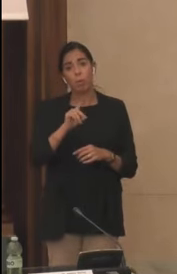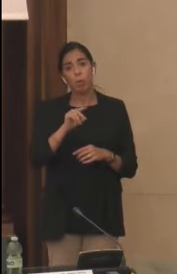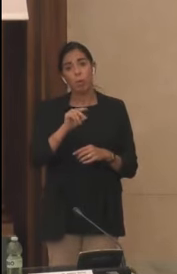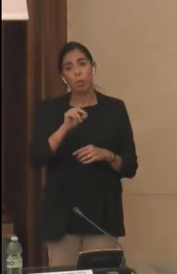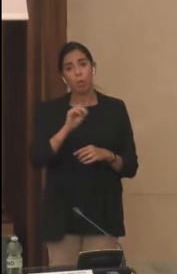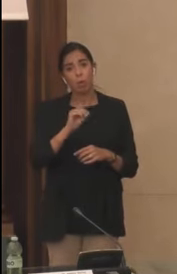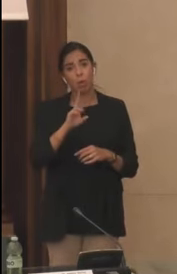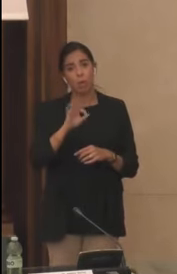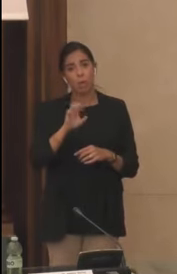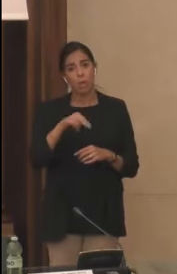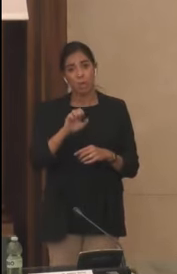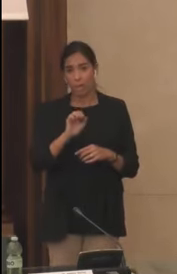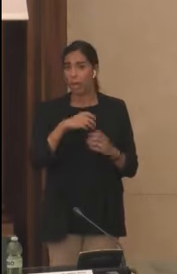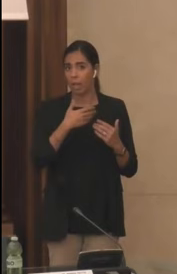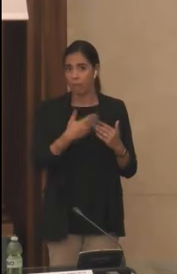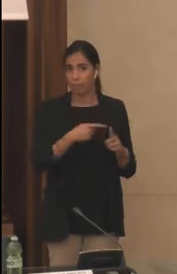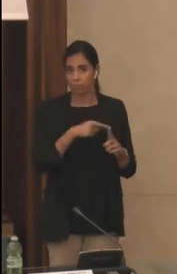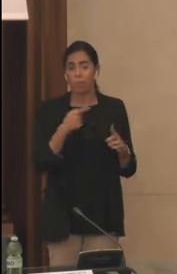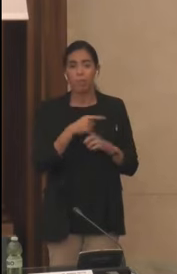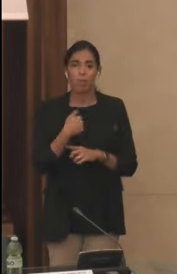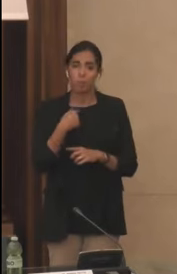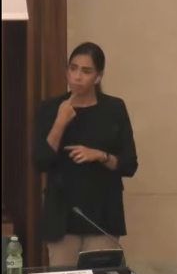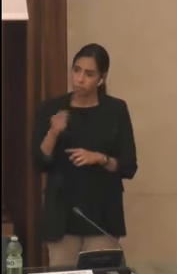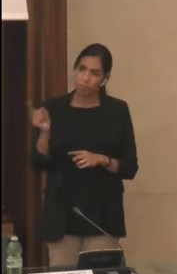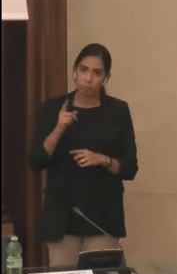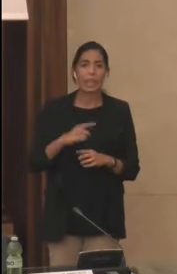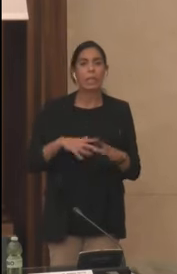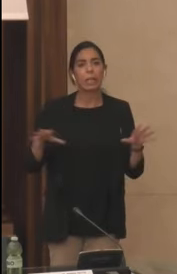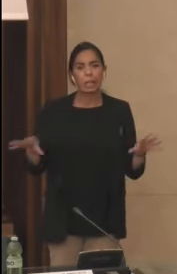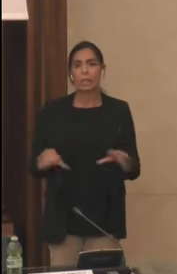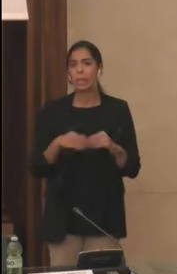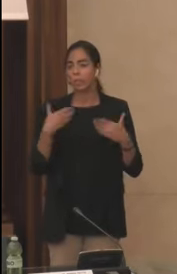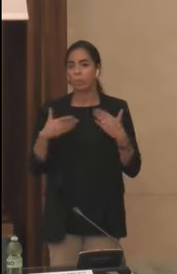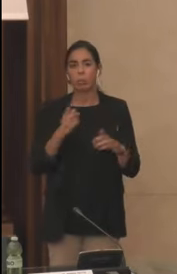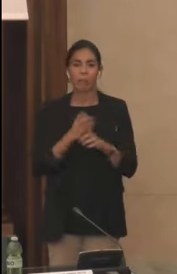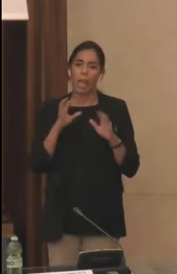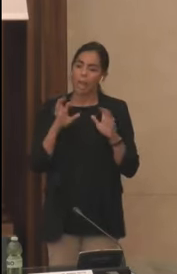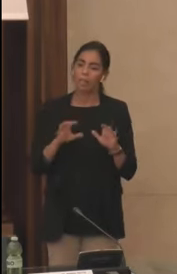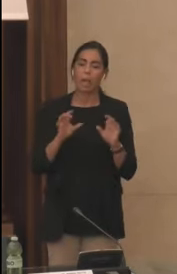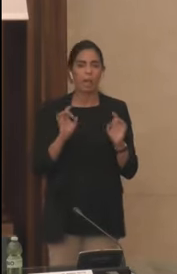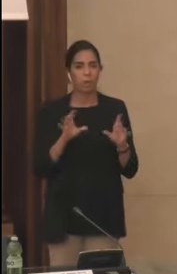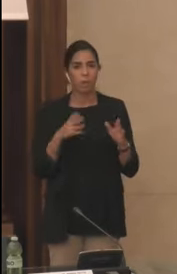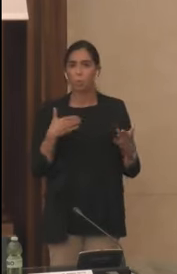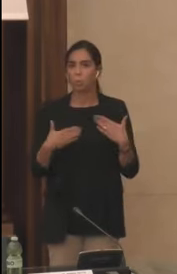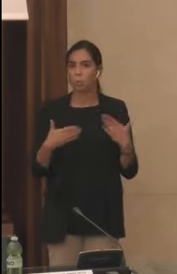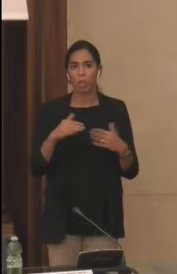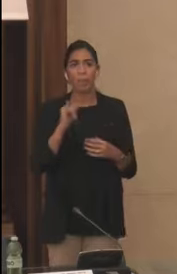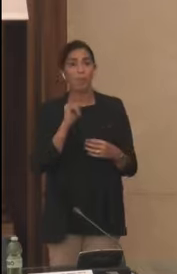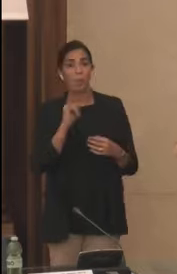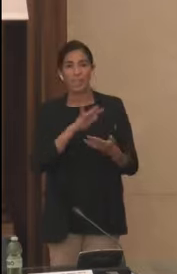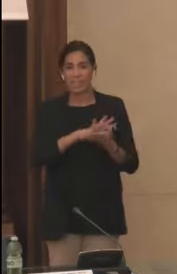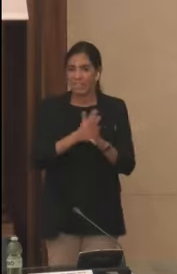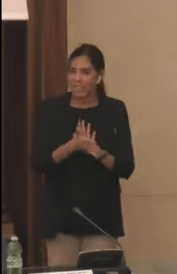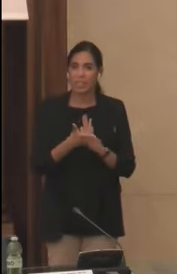virus con ivermectina, acitro, le reviento en la nariz, en la garganta. No espero que llegue al pulmón que dé una neumonía grave